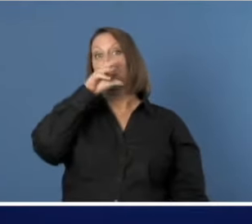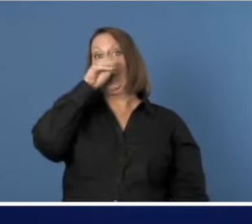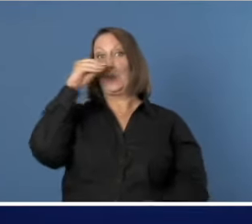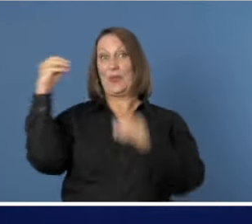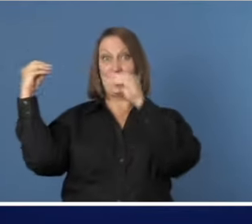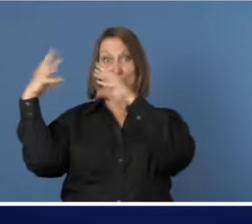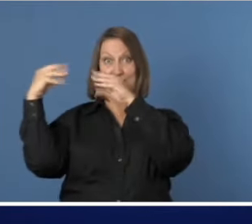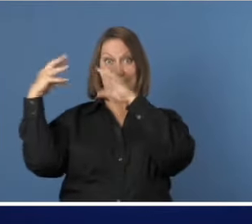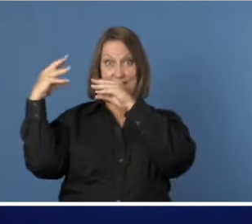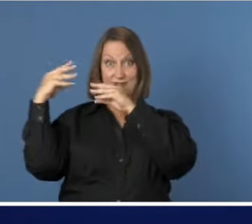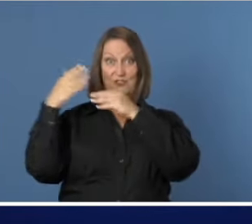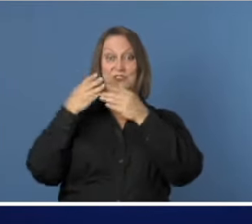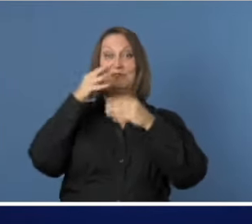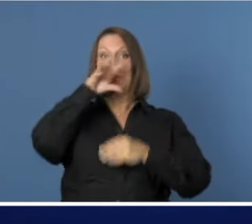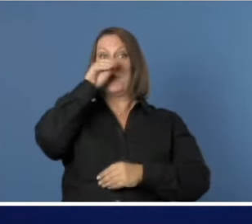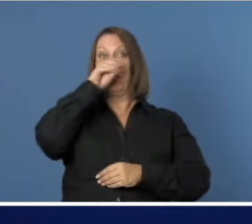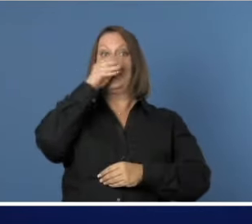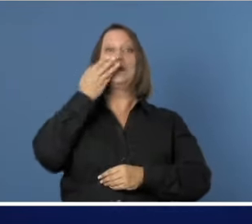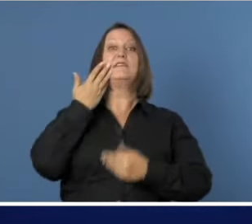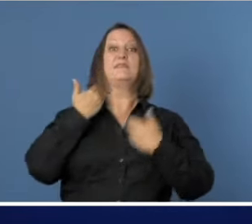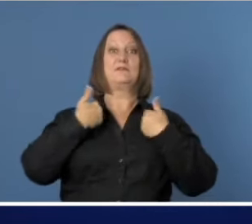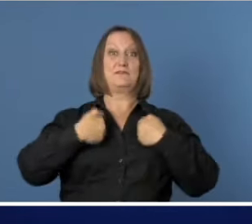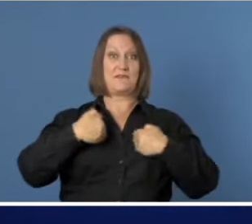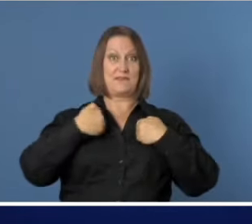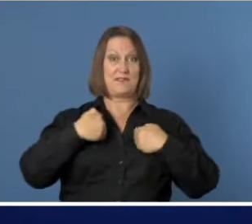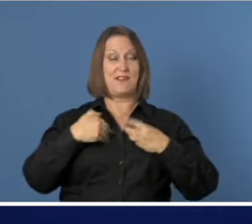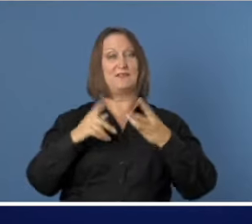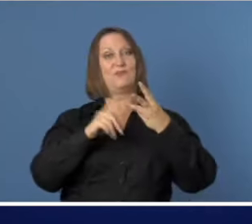inhalation of radioactive materials,